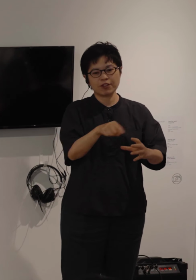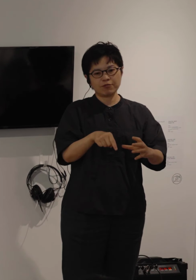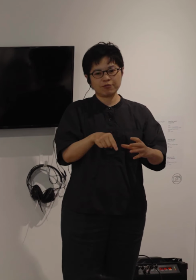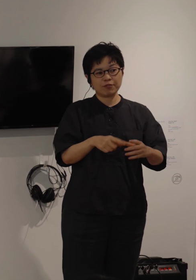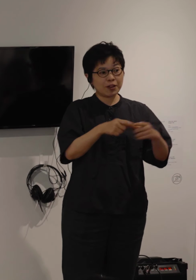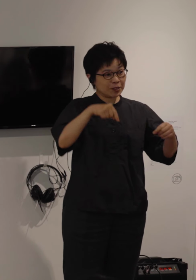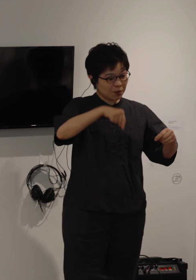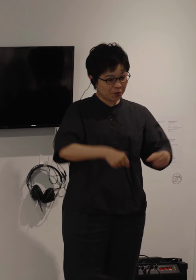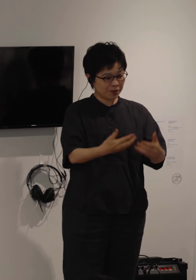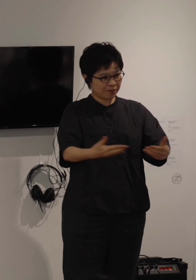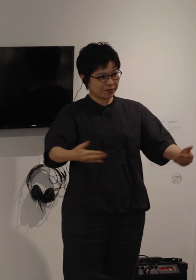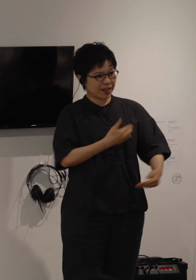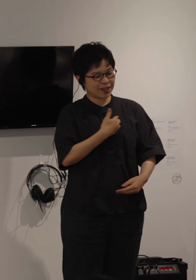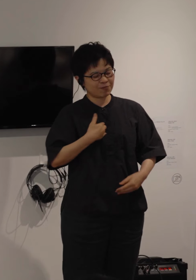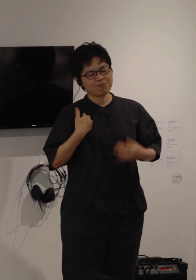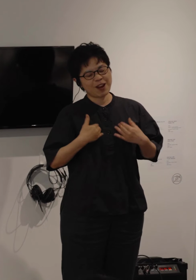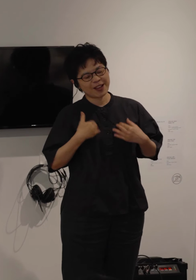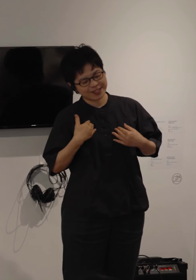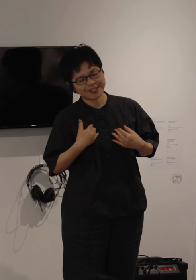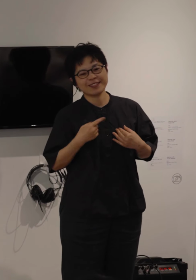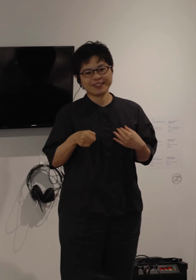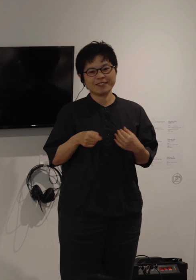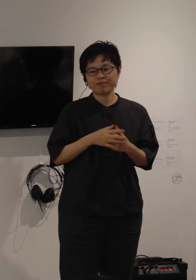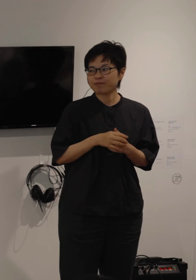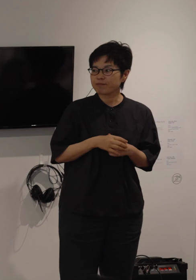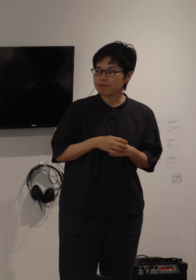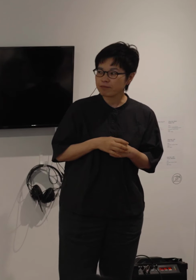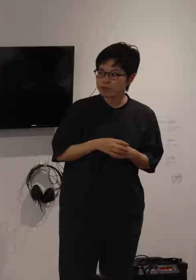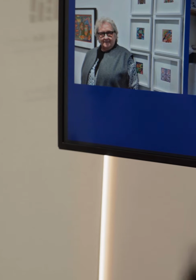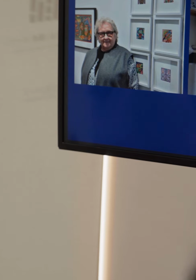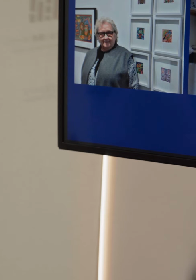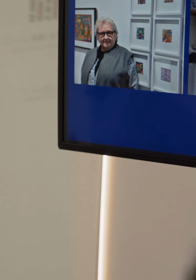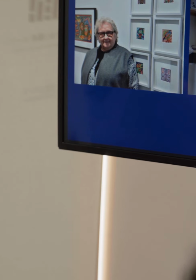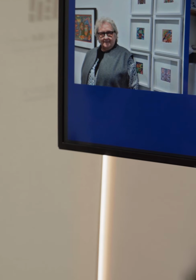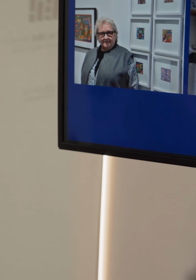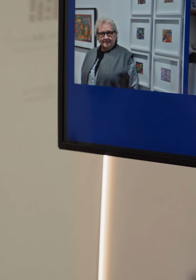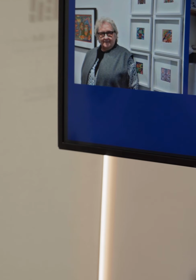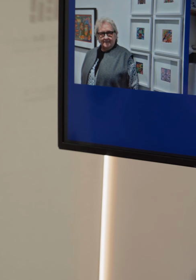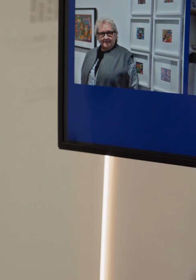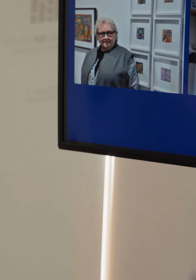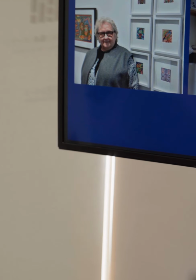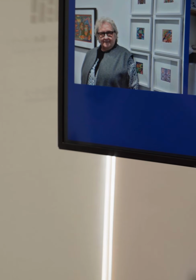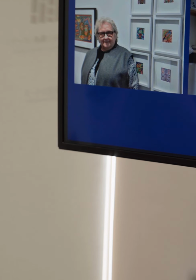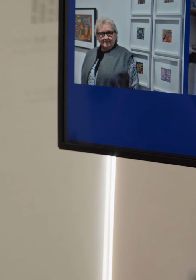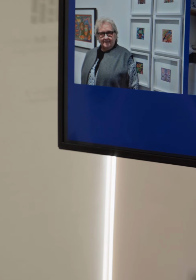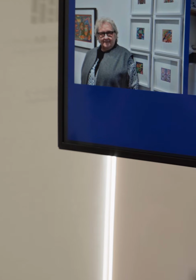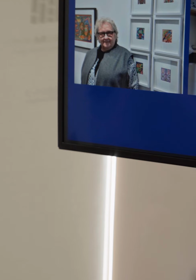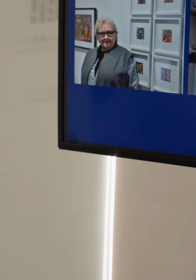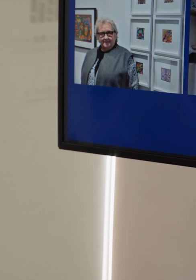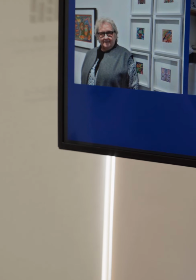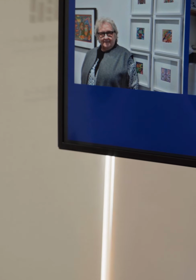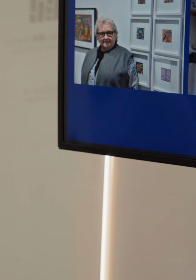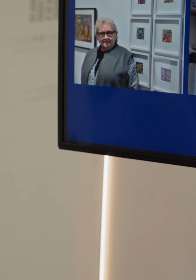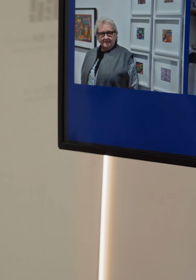camera. So Cameron is very excited that his cameras are in Japan. The embroidered straps on the cameras are a new